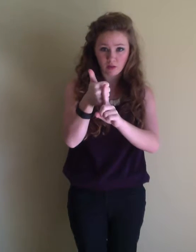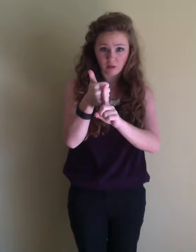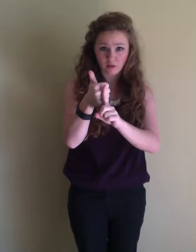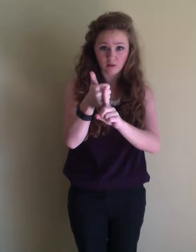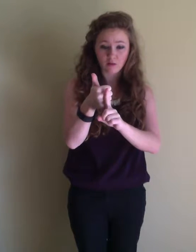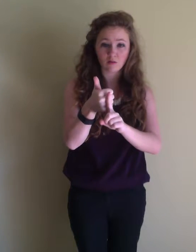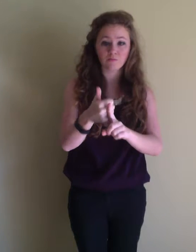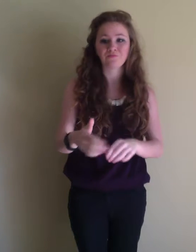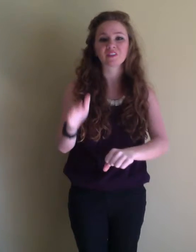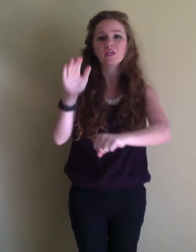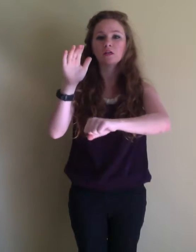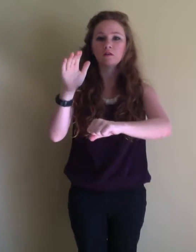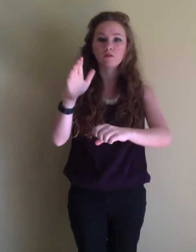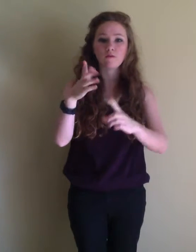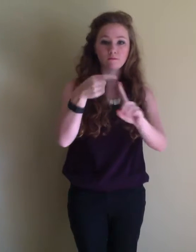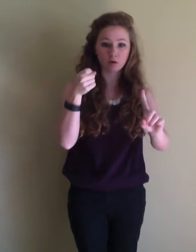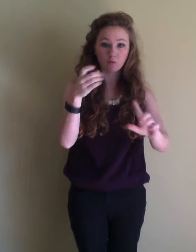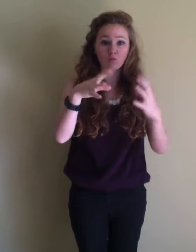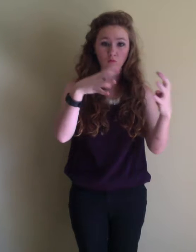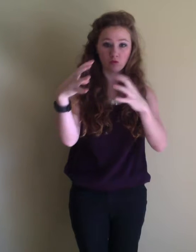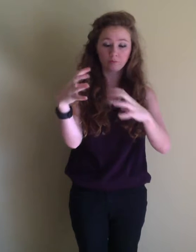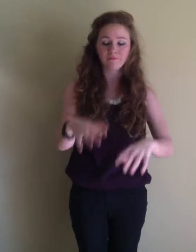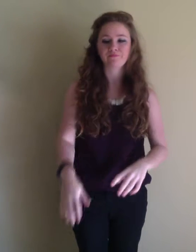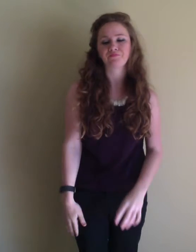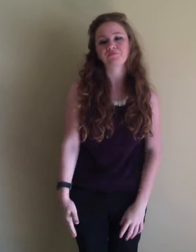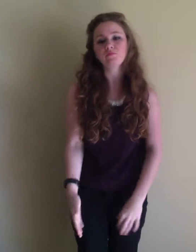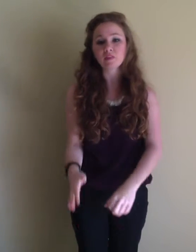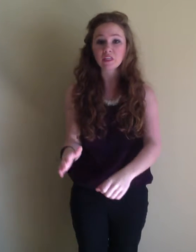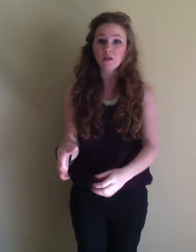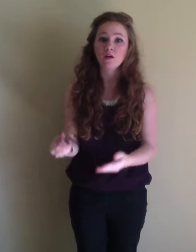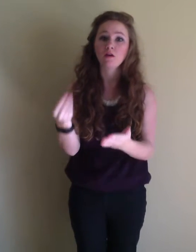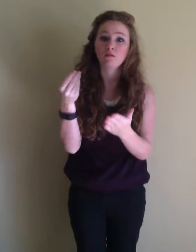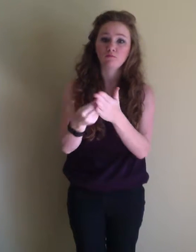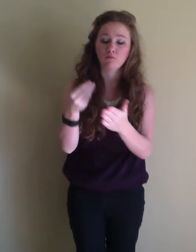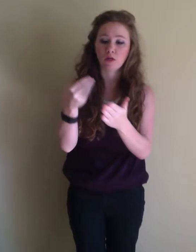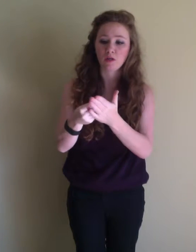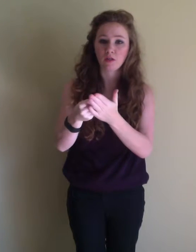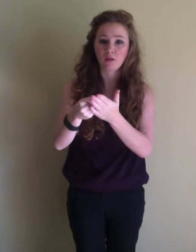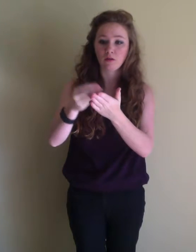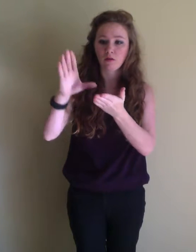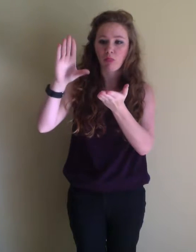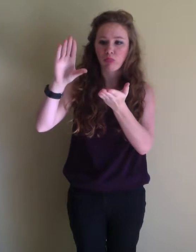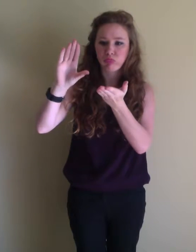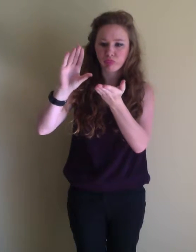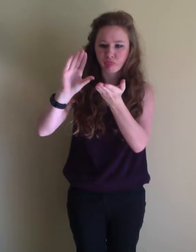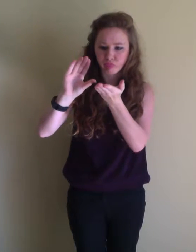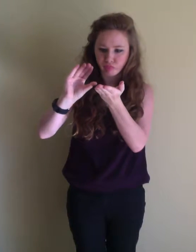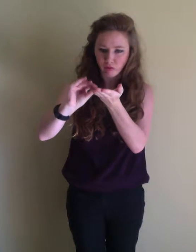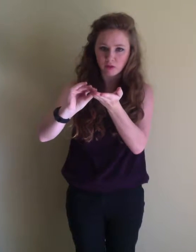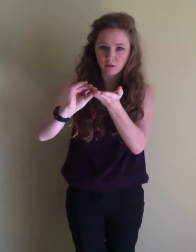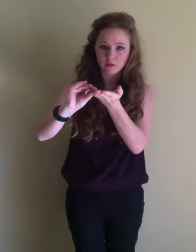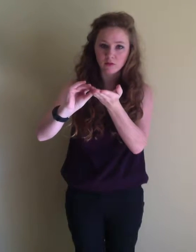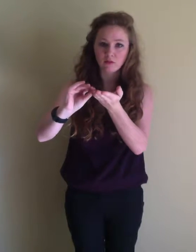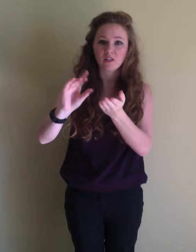Huge, huge debt. War is expensive. War today is expensive. War has always been and will always be expensive. So after this war is